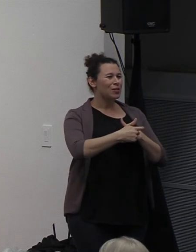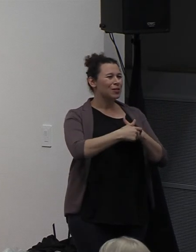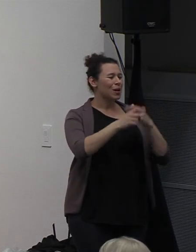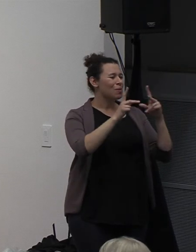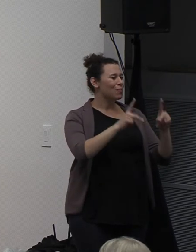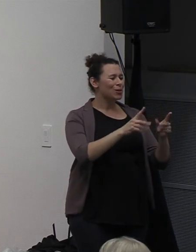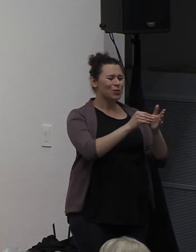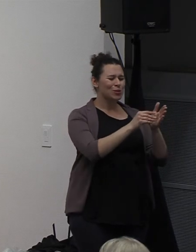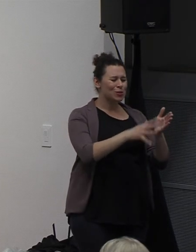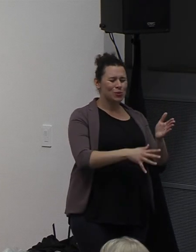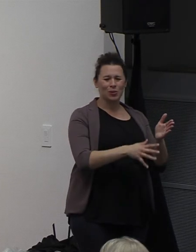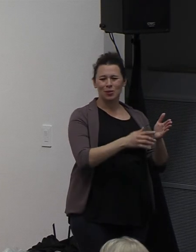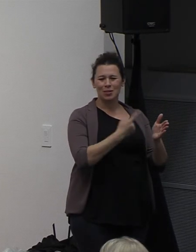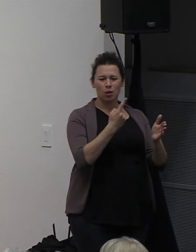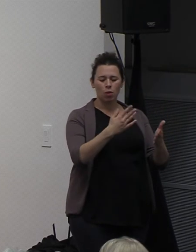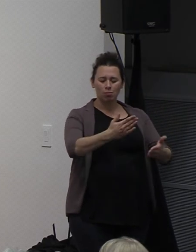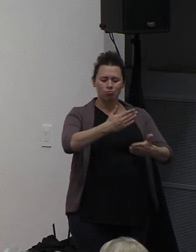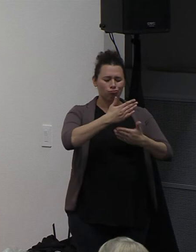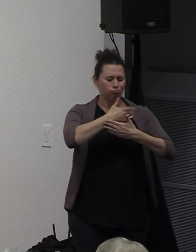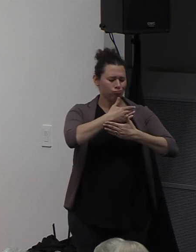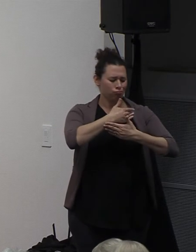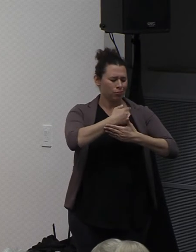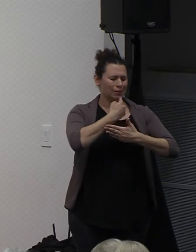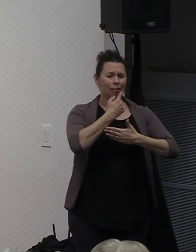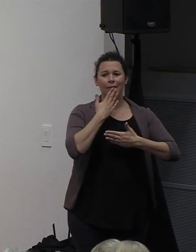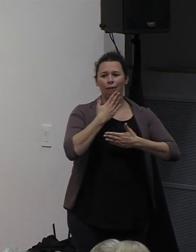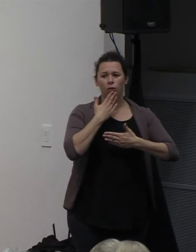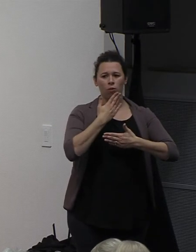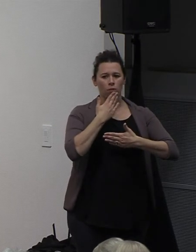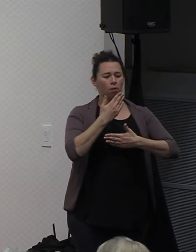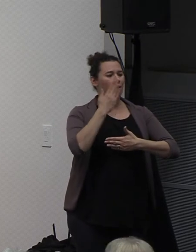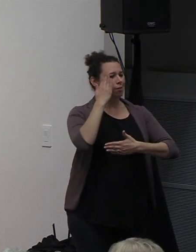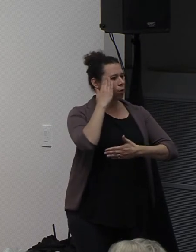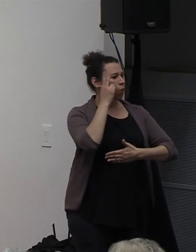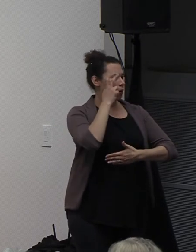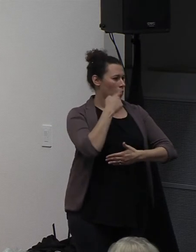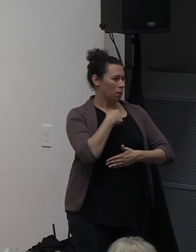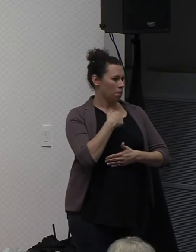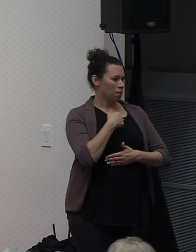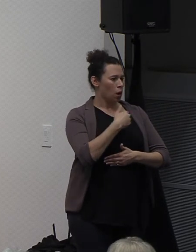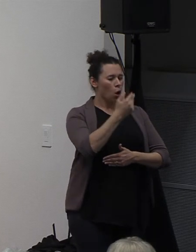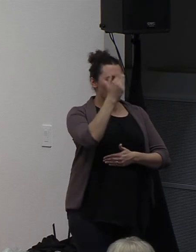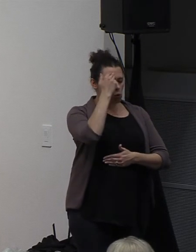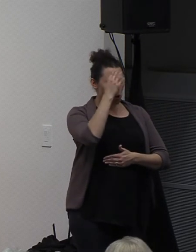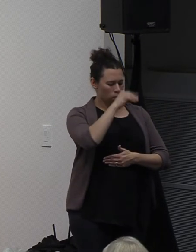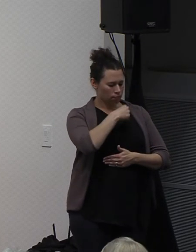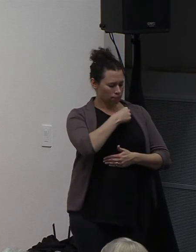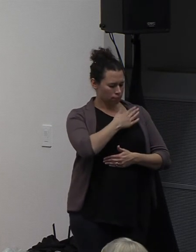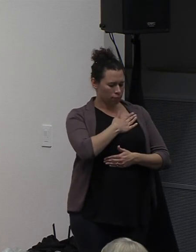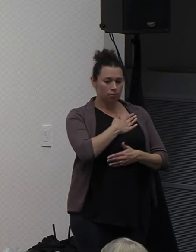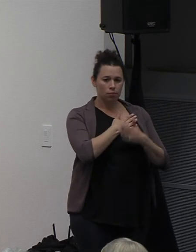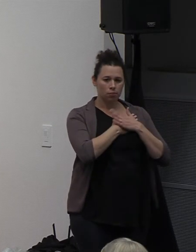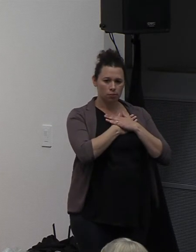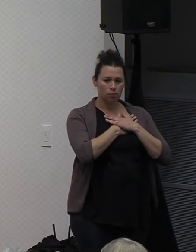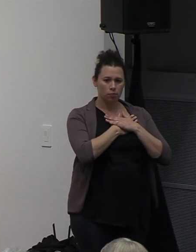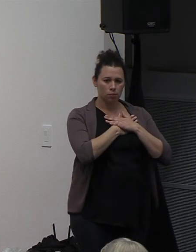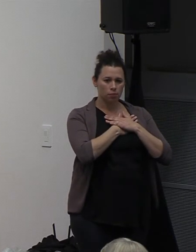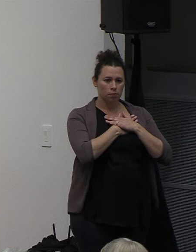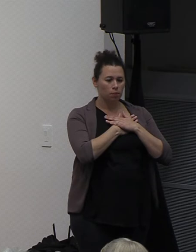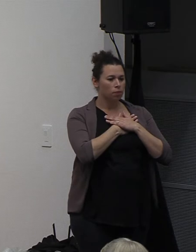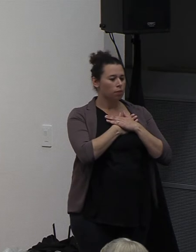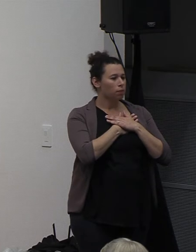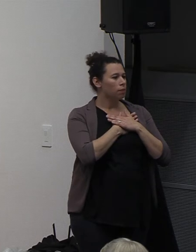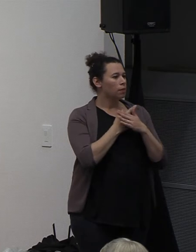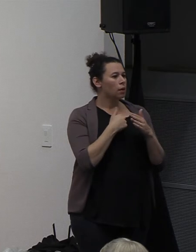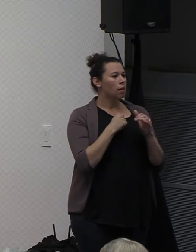a student and they thank me, I know they've heard me and connected. I've kept my family alive.